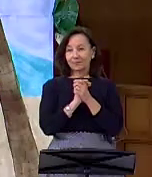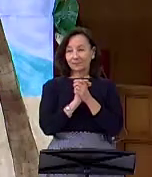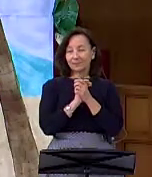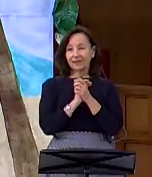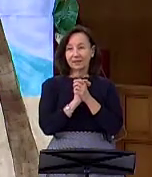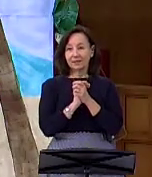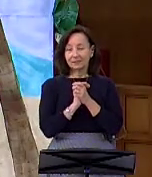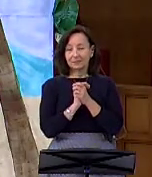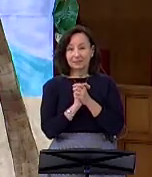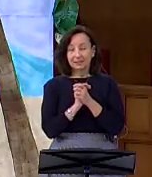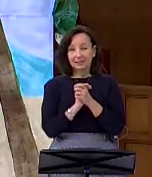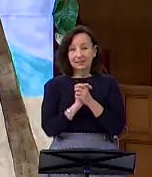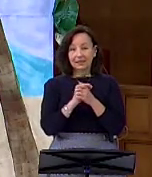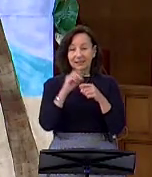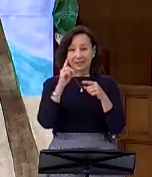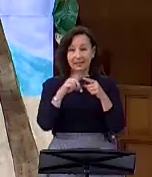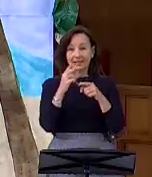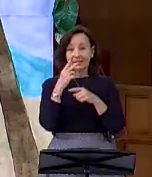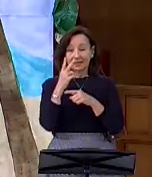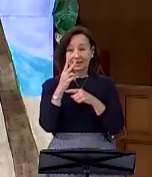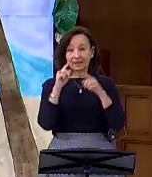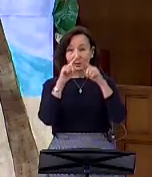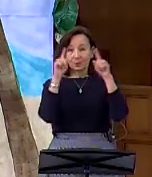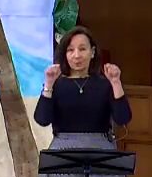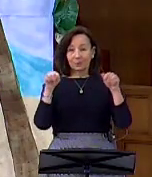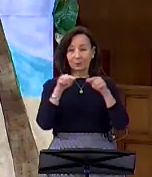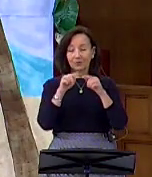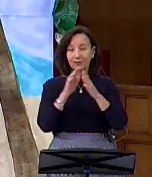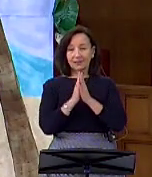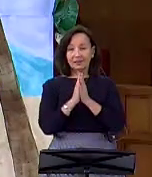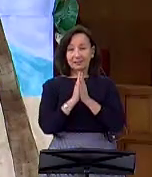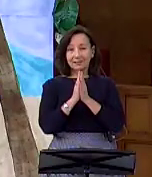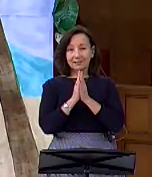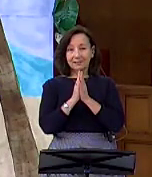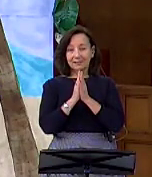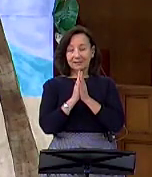You aren't able to see on the screen up there, but